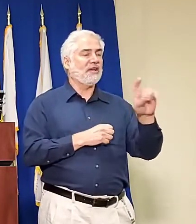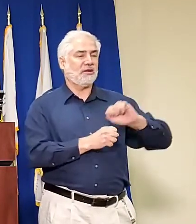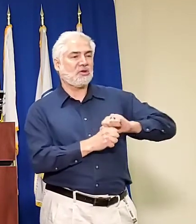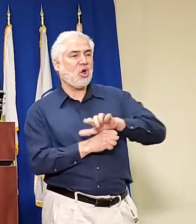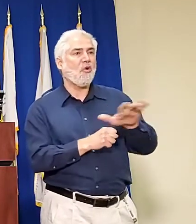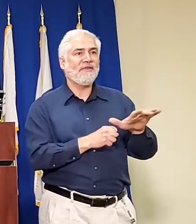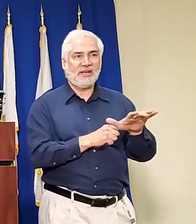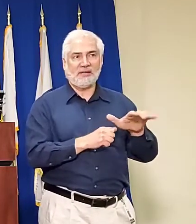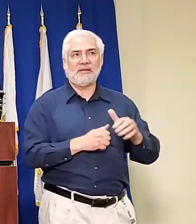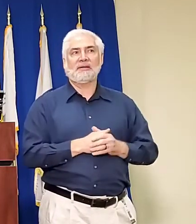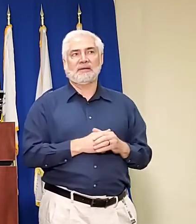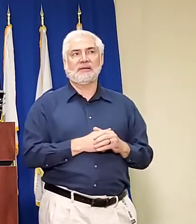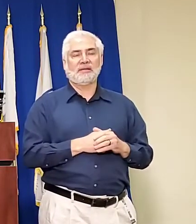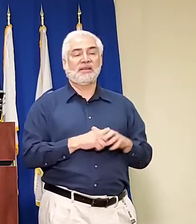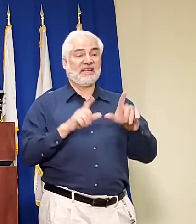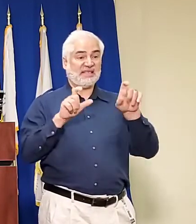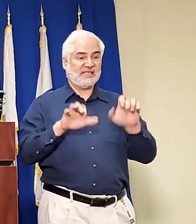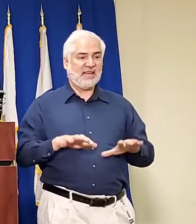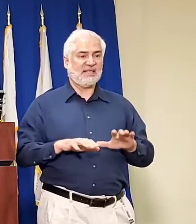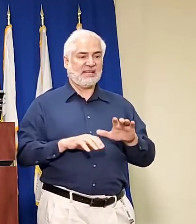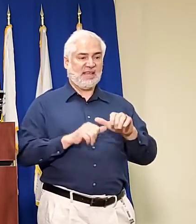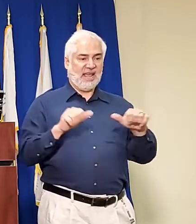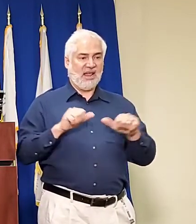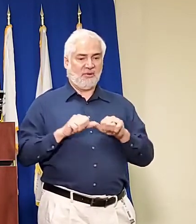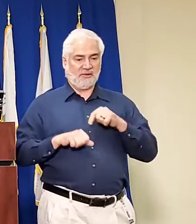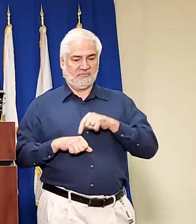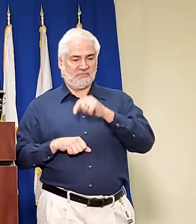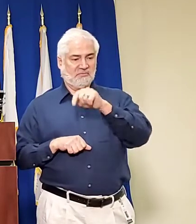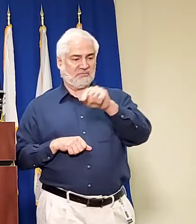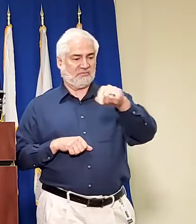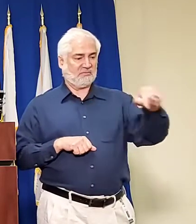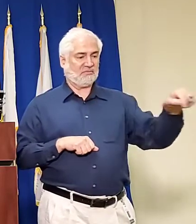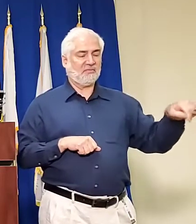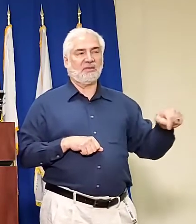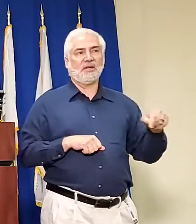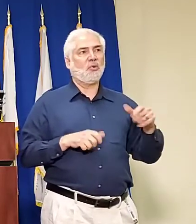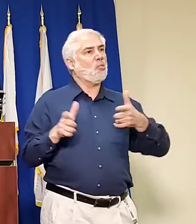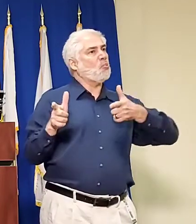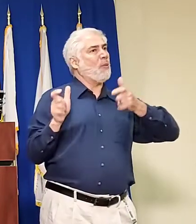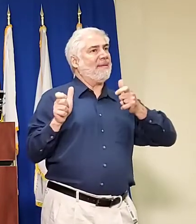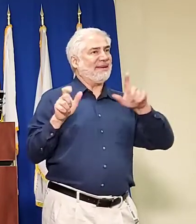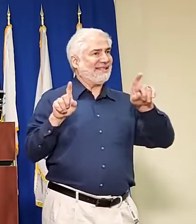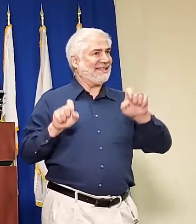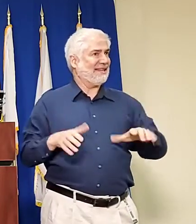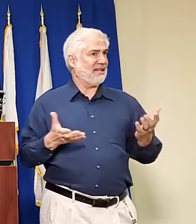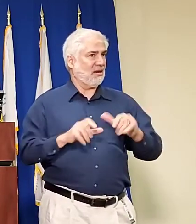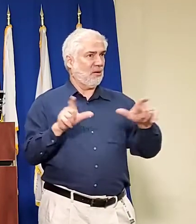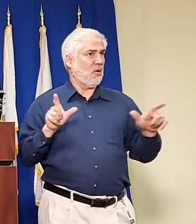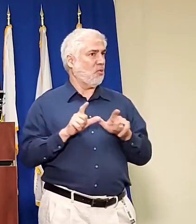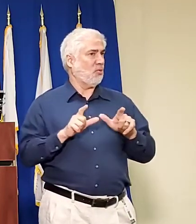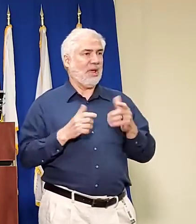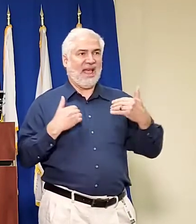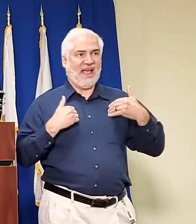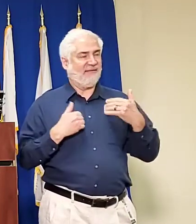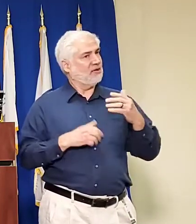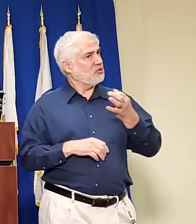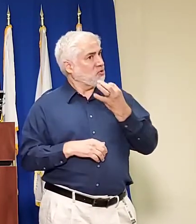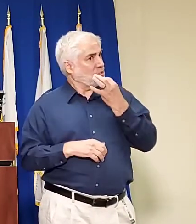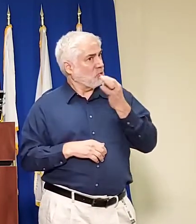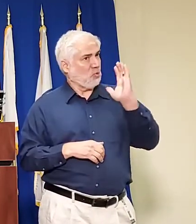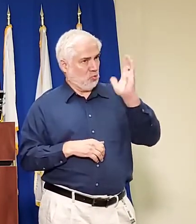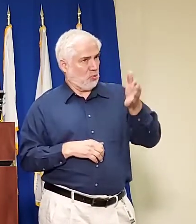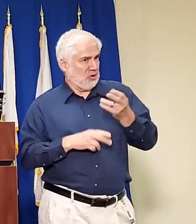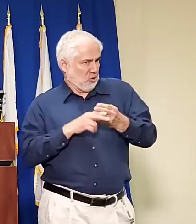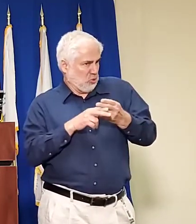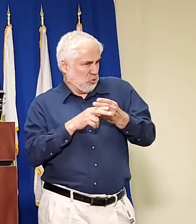many testing sites across the community. We still do not have rapid testing here locally. Hopefully we'll have that soon. But